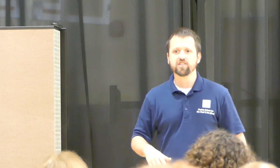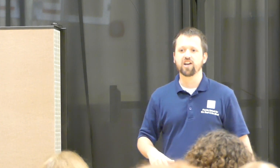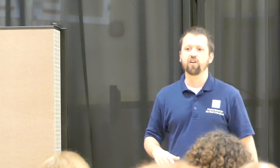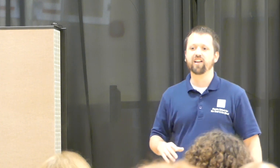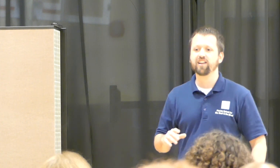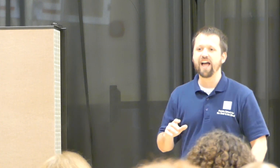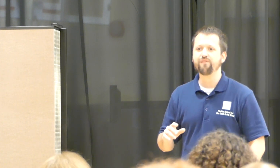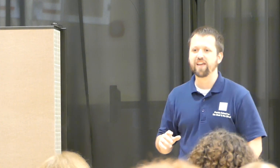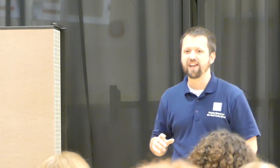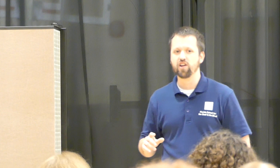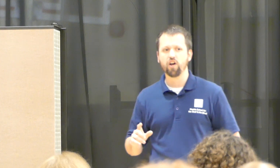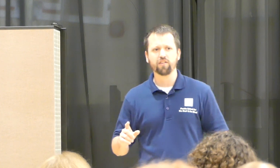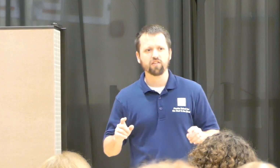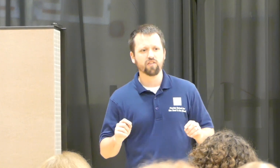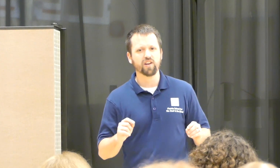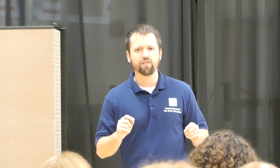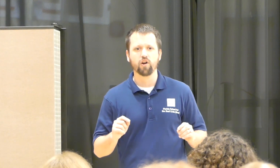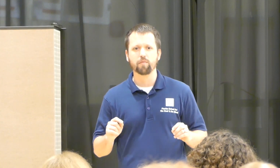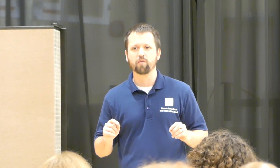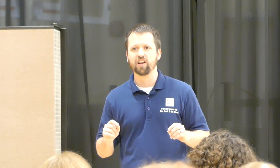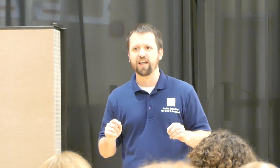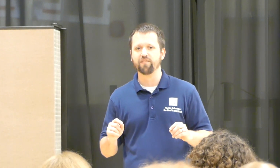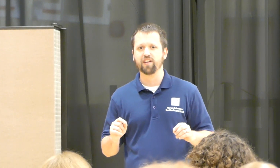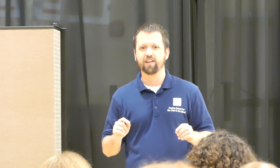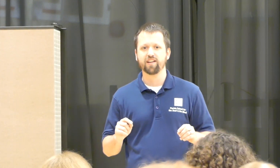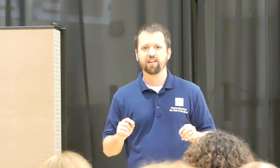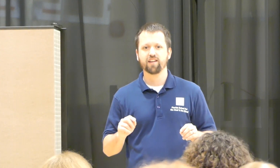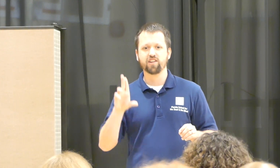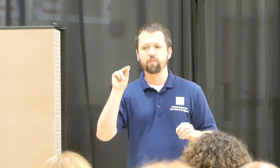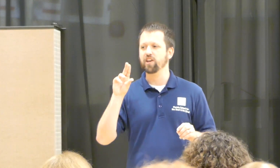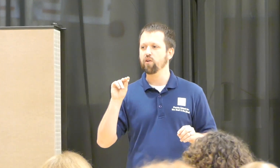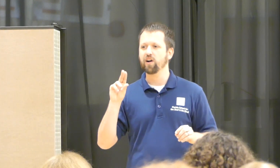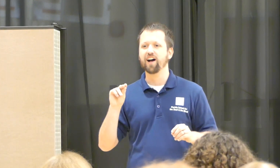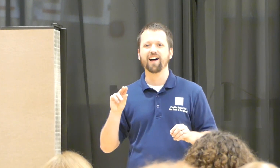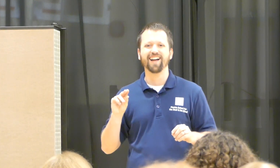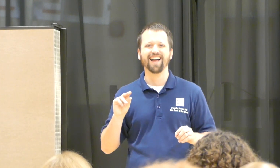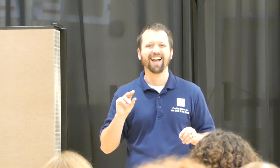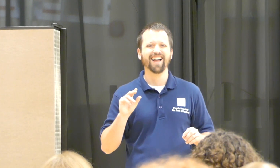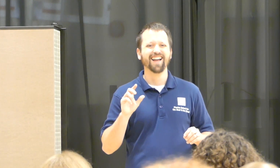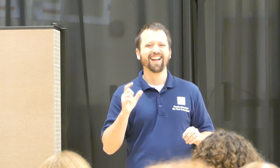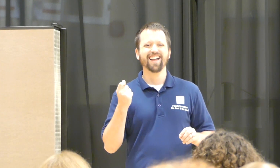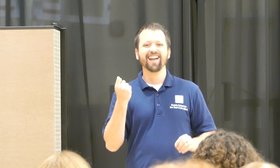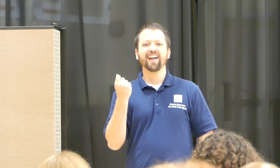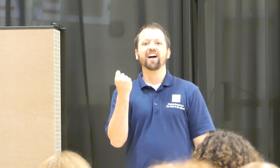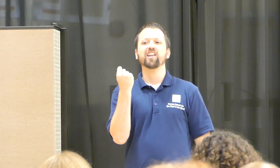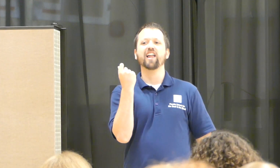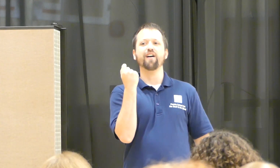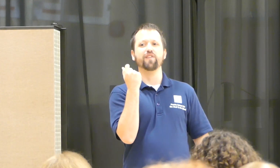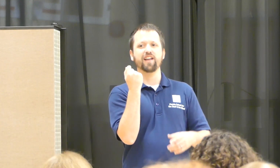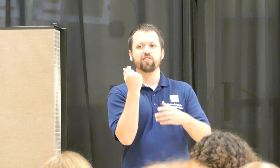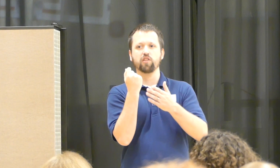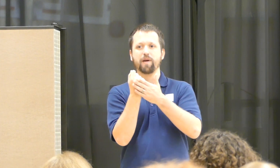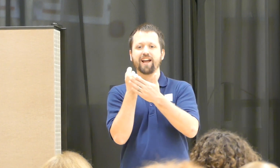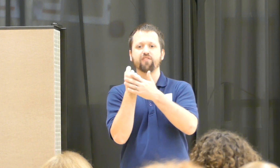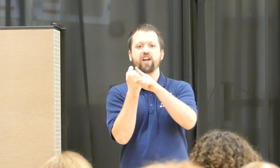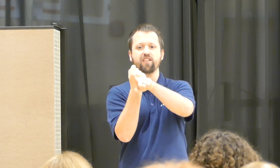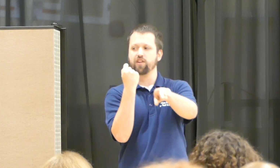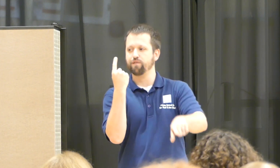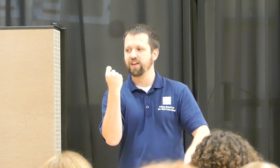So, 11. Y'all, when do y'all remember 11? Tell me no. 11. So the back of your hand's going to face